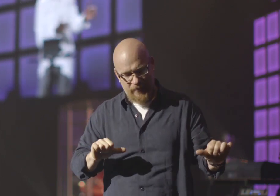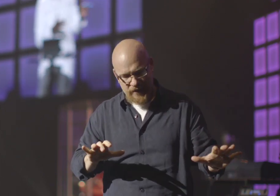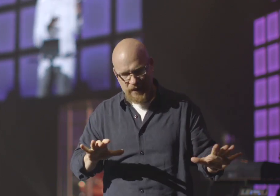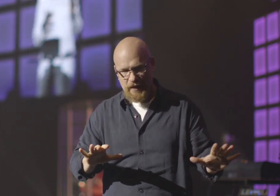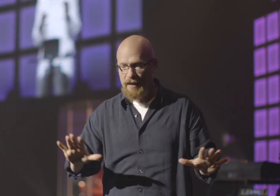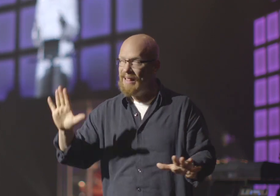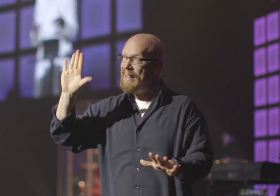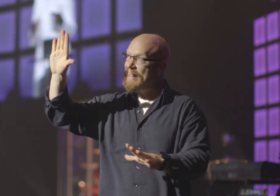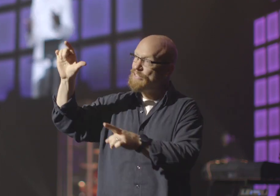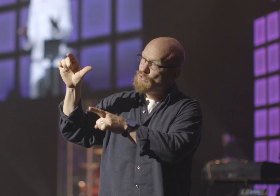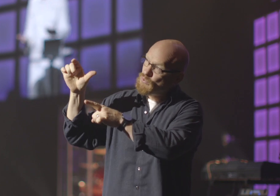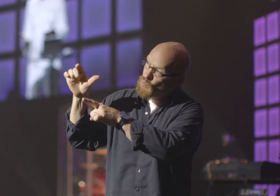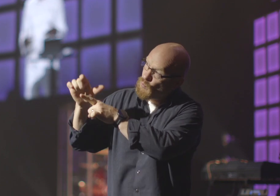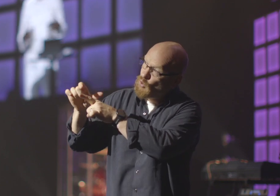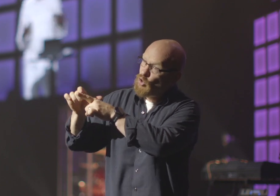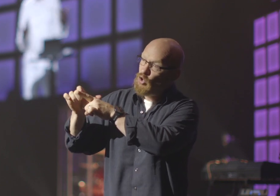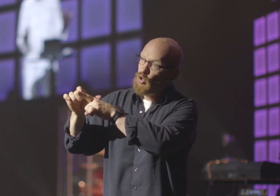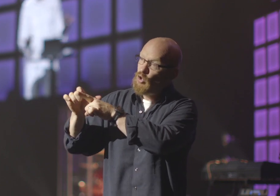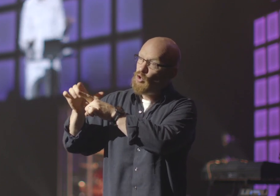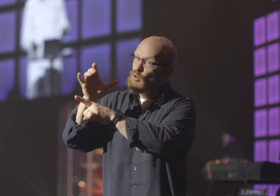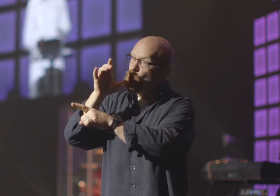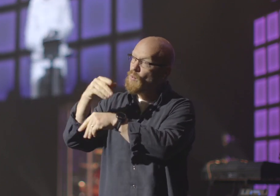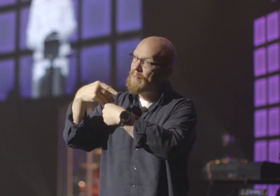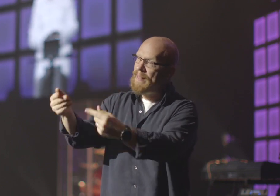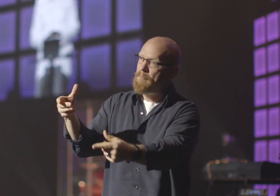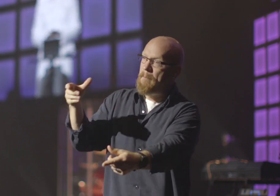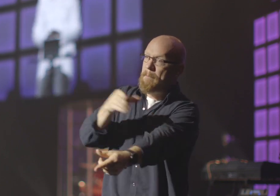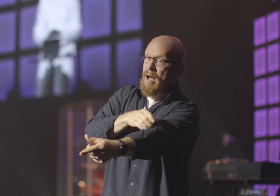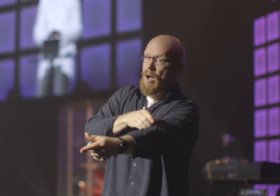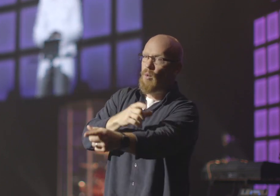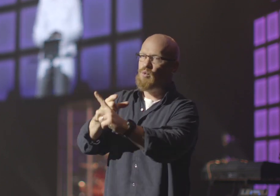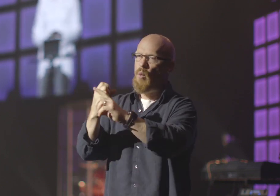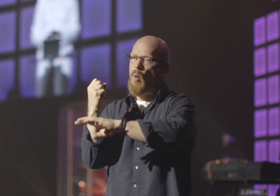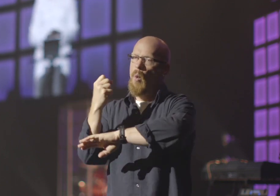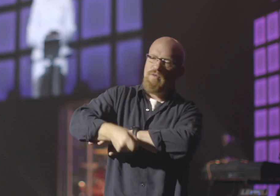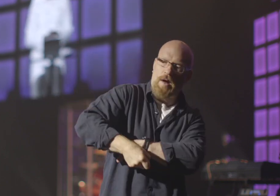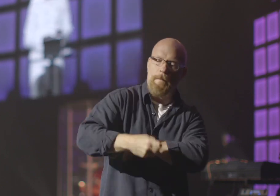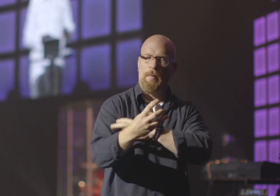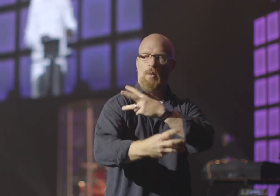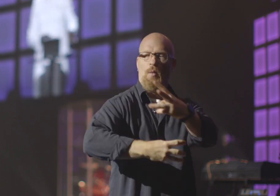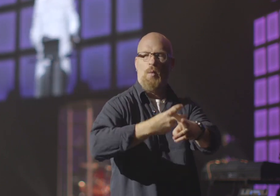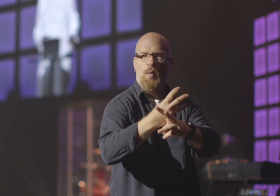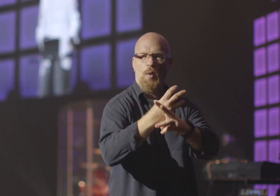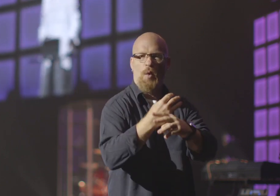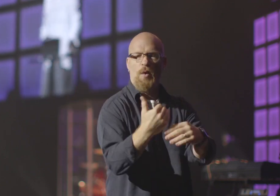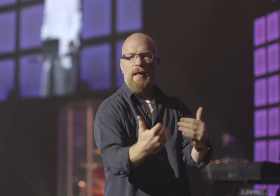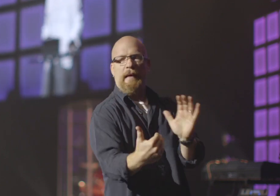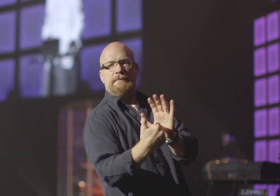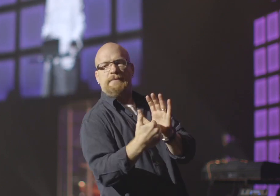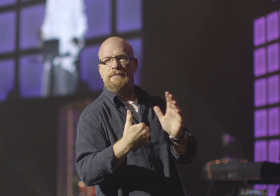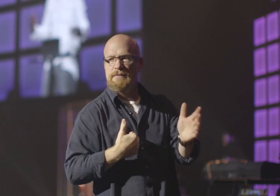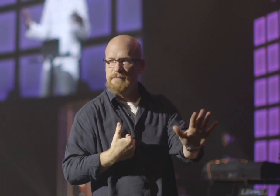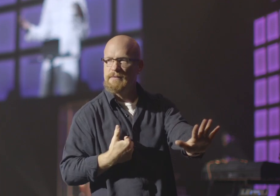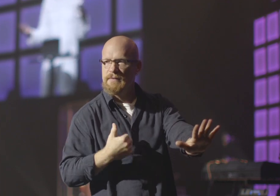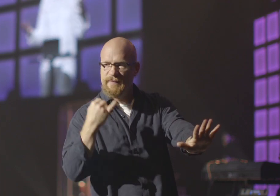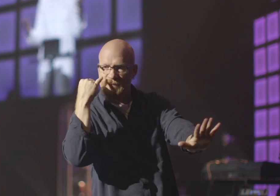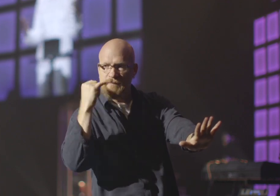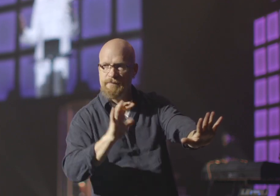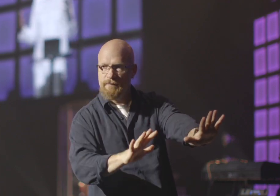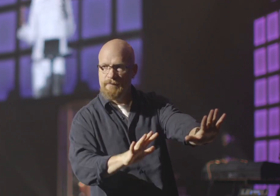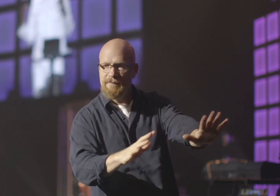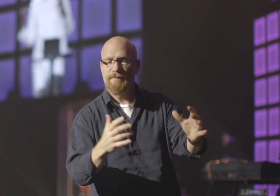a world overcomer. So we start off from the gate as a world overcomer. So I'm going to talk to you today